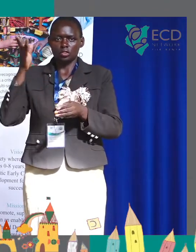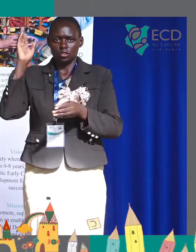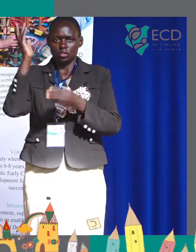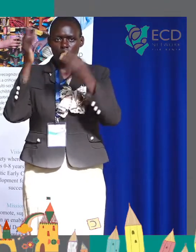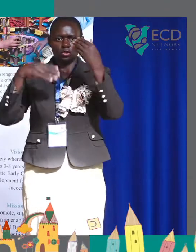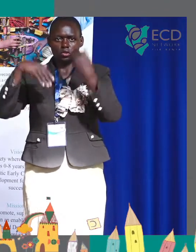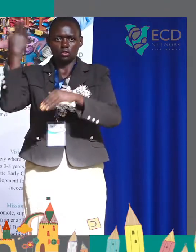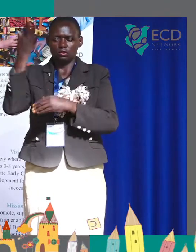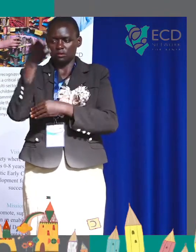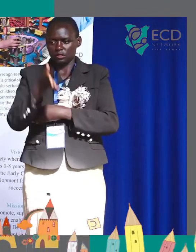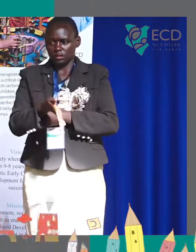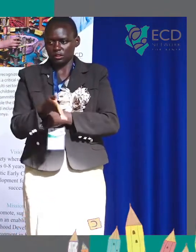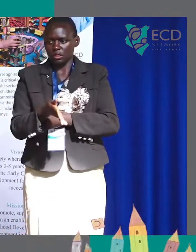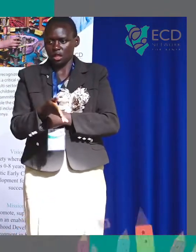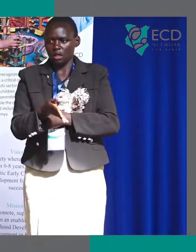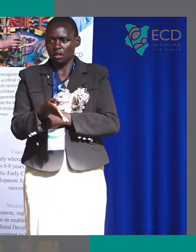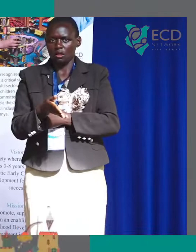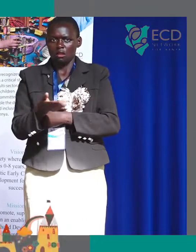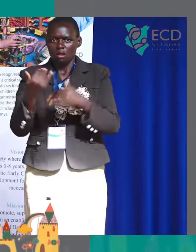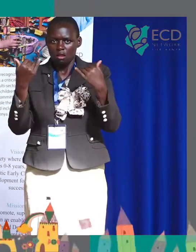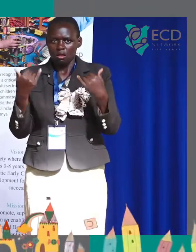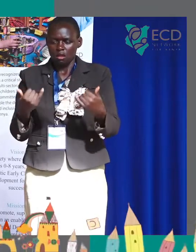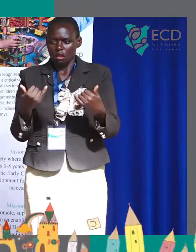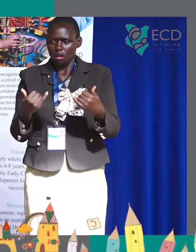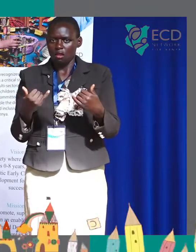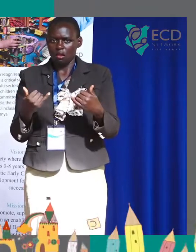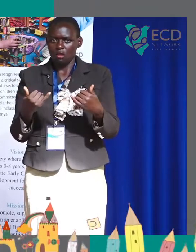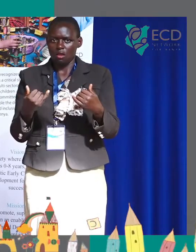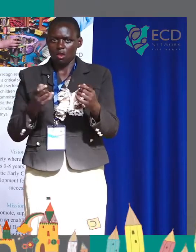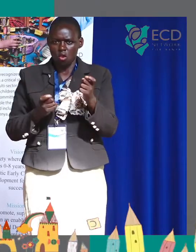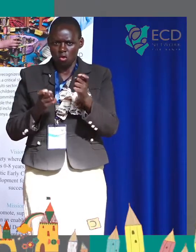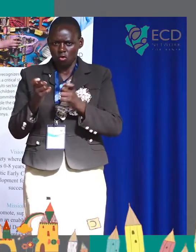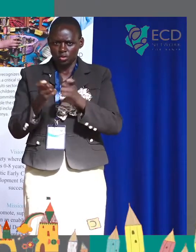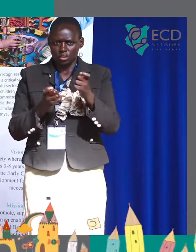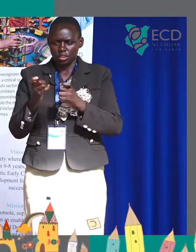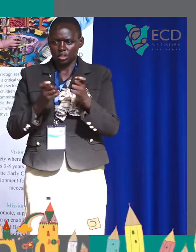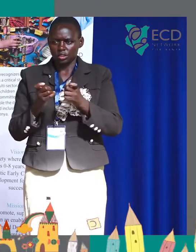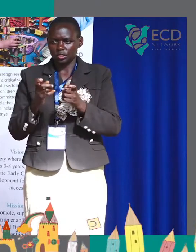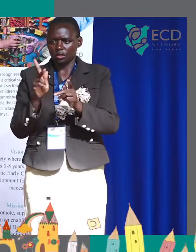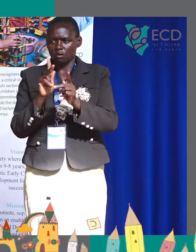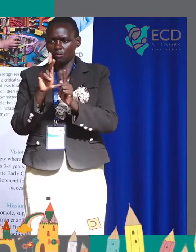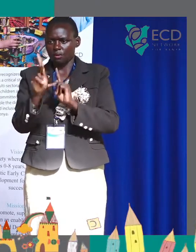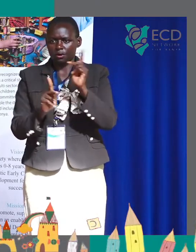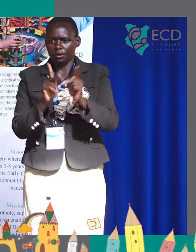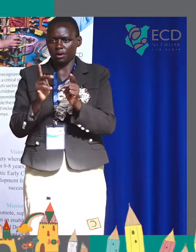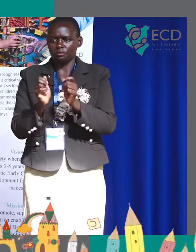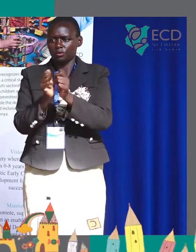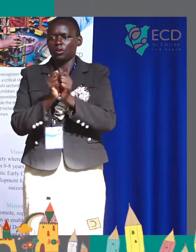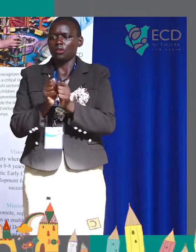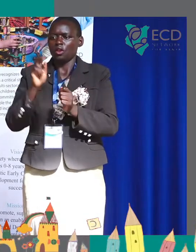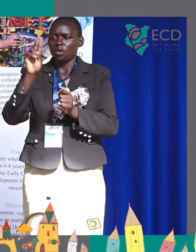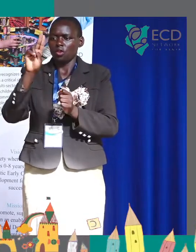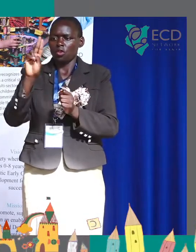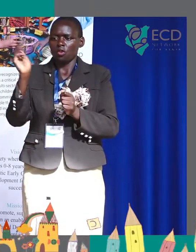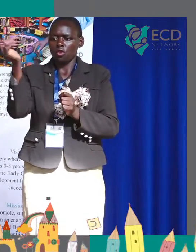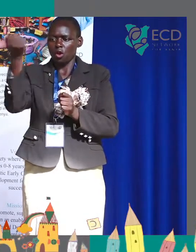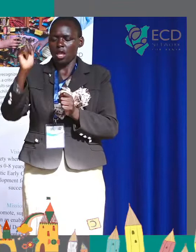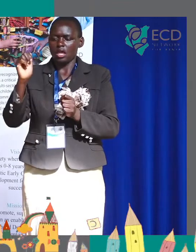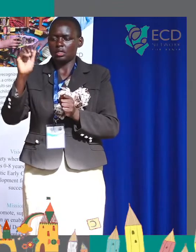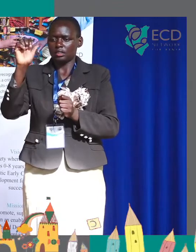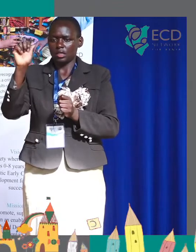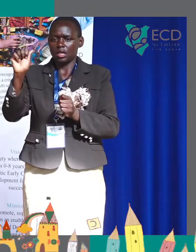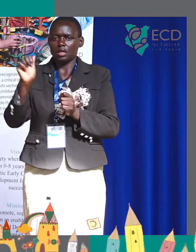where you are, though currently I'm coordinating a program with USAID, which is a grant that